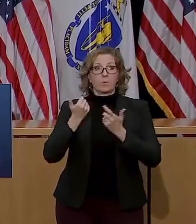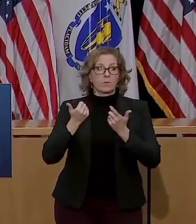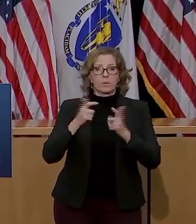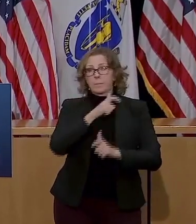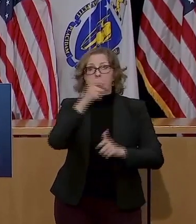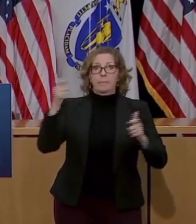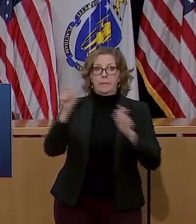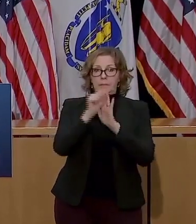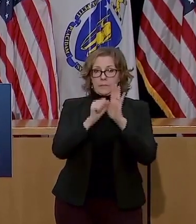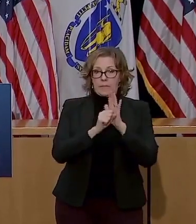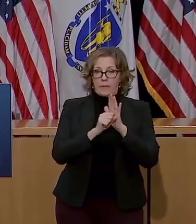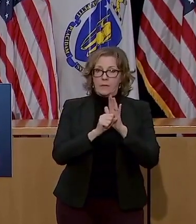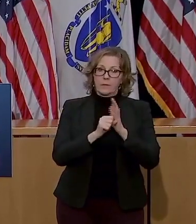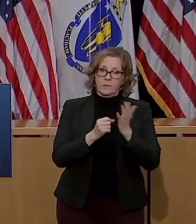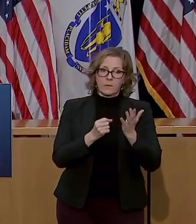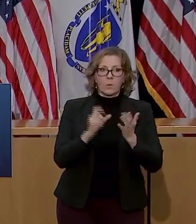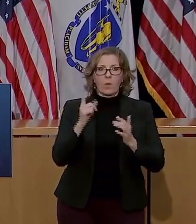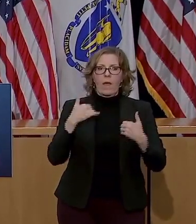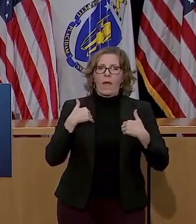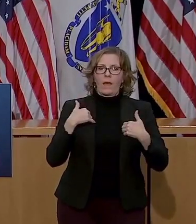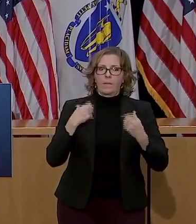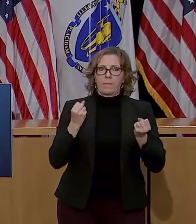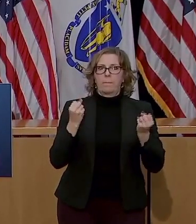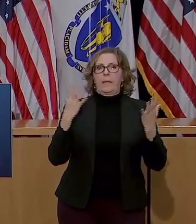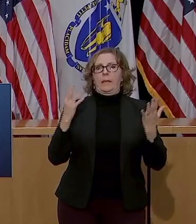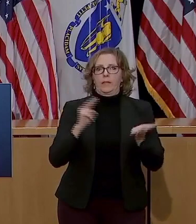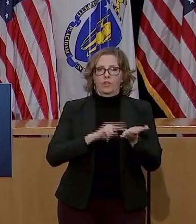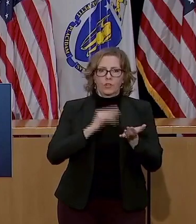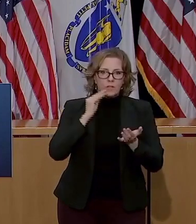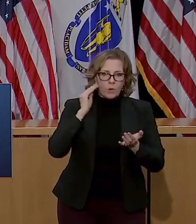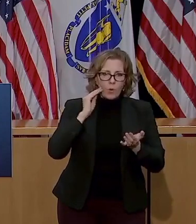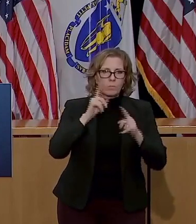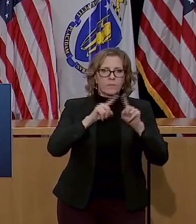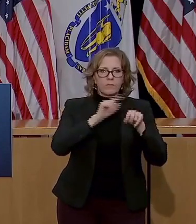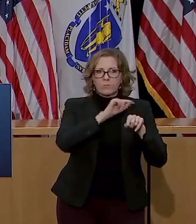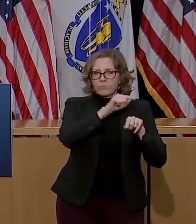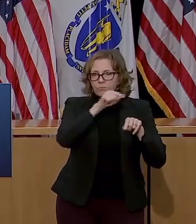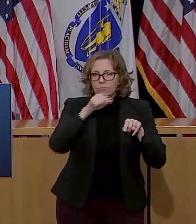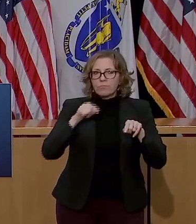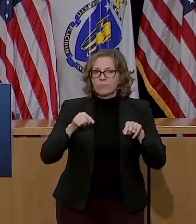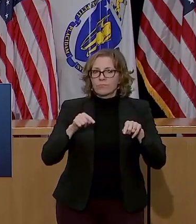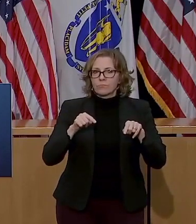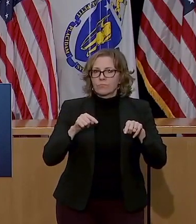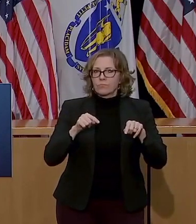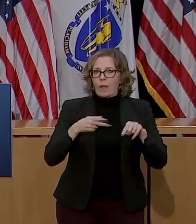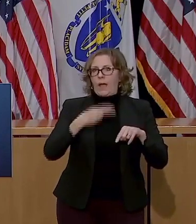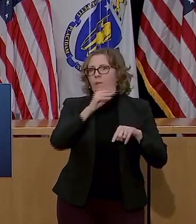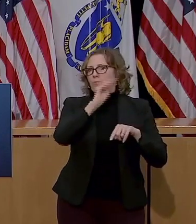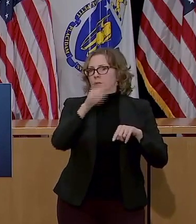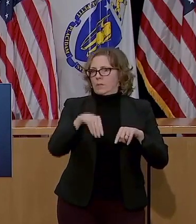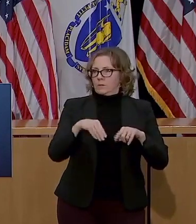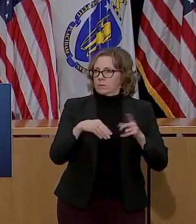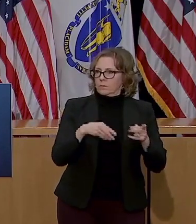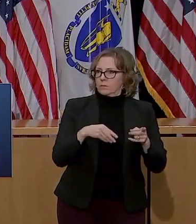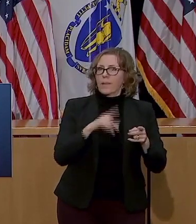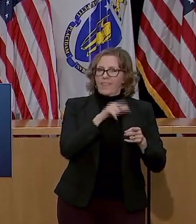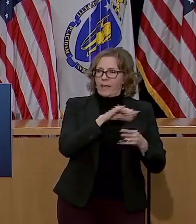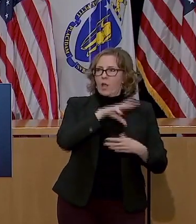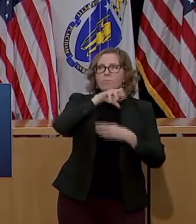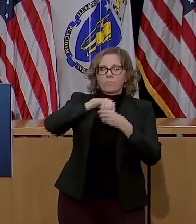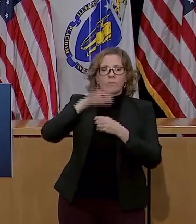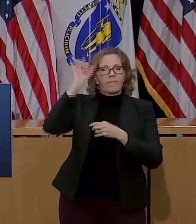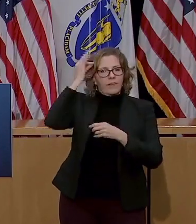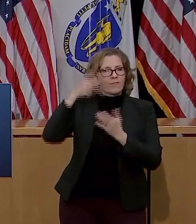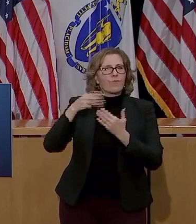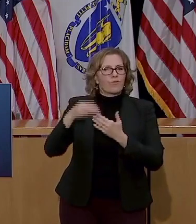the greatest number of long-term care facilities on a per capita basis are participating in the federal program, and I've talked